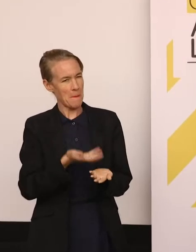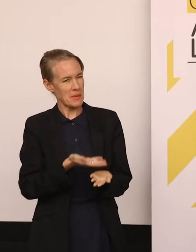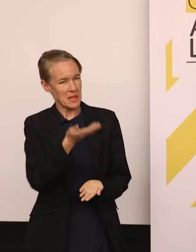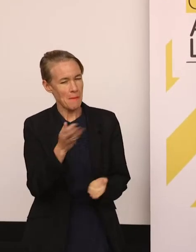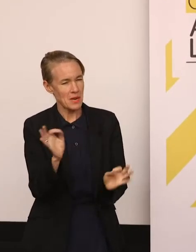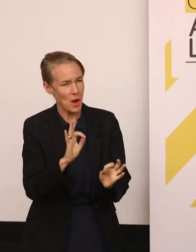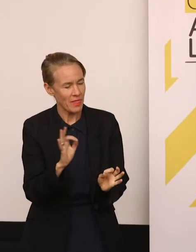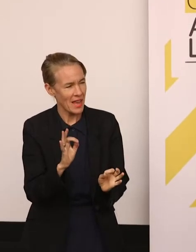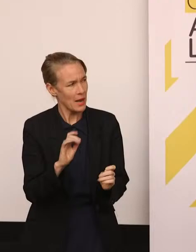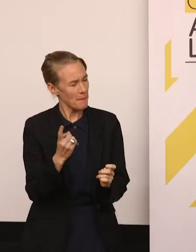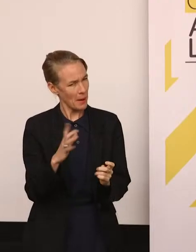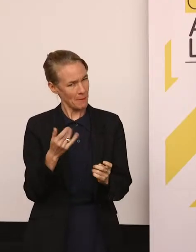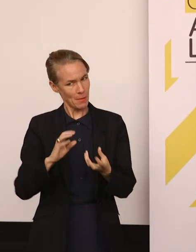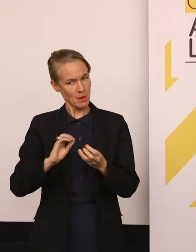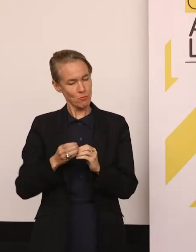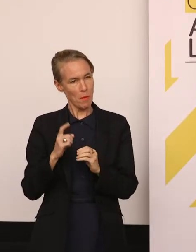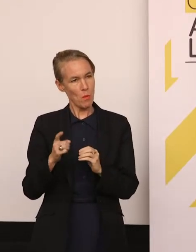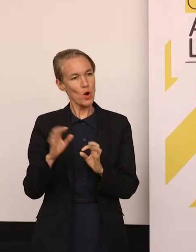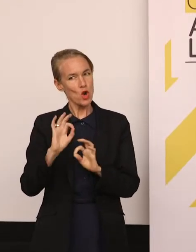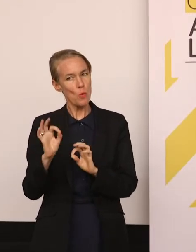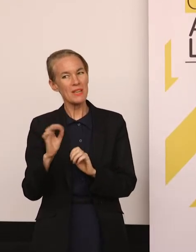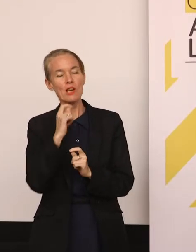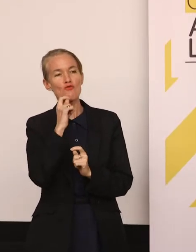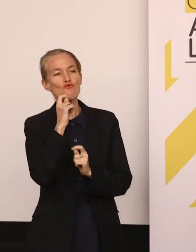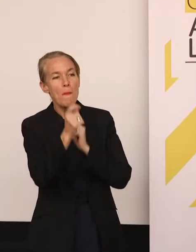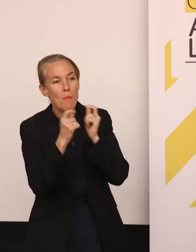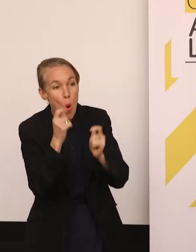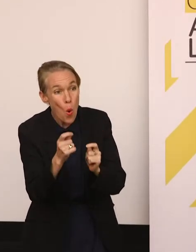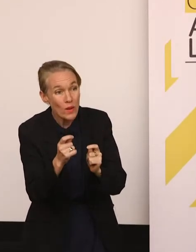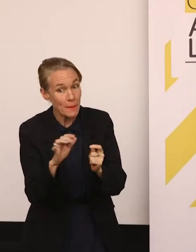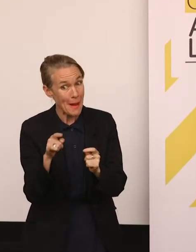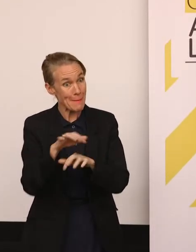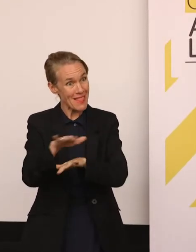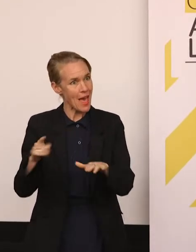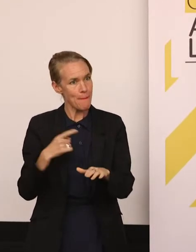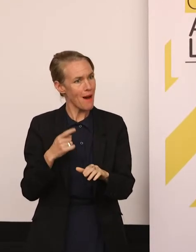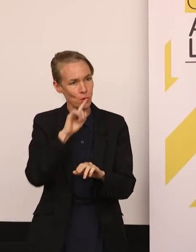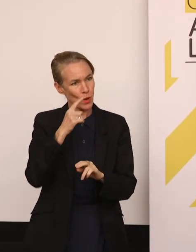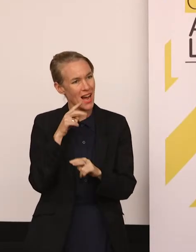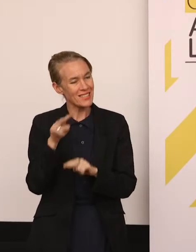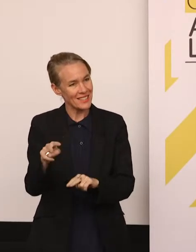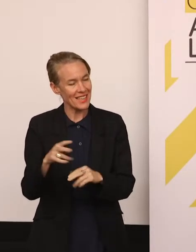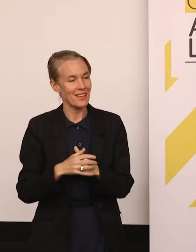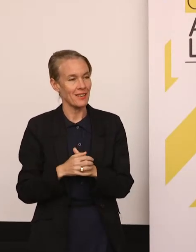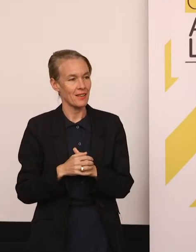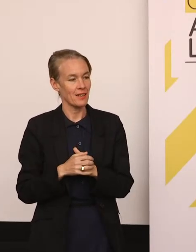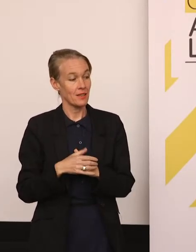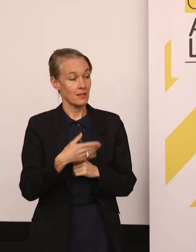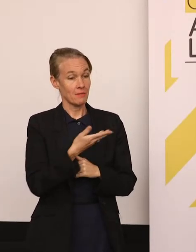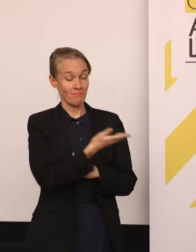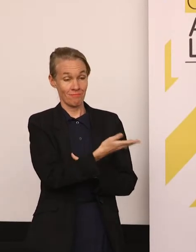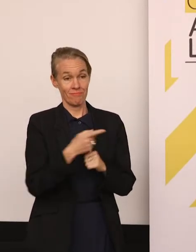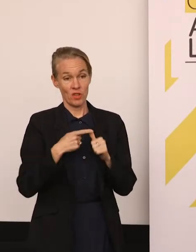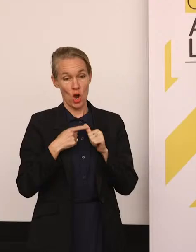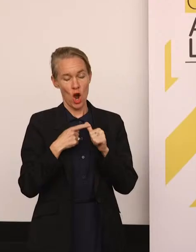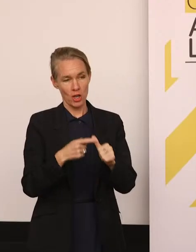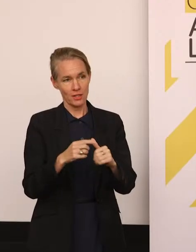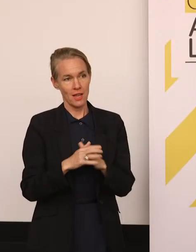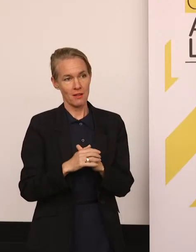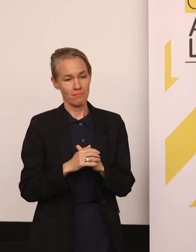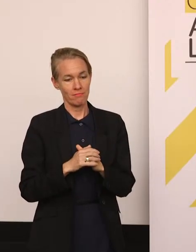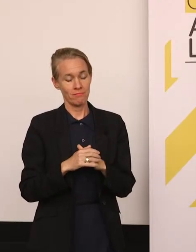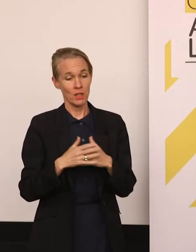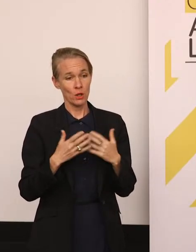I think that the opportunities were equal, if not more, than perhaps during normal life. Where there was